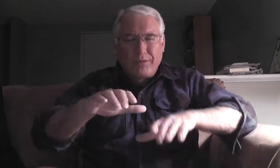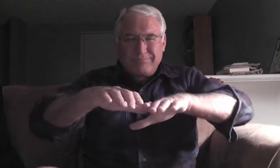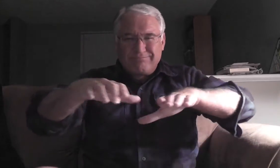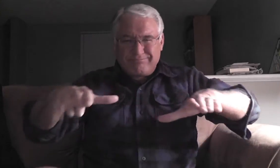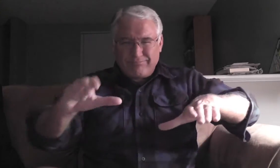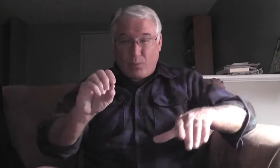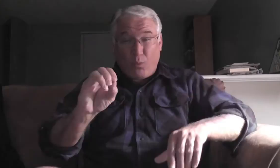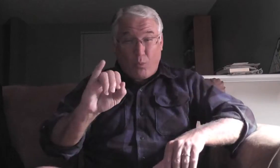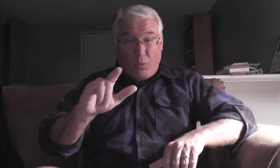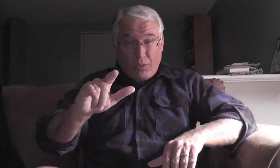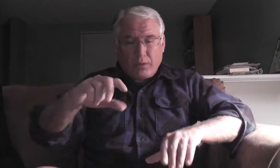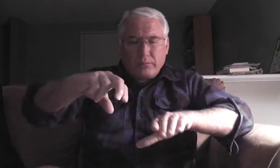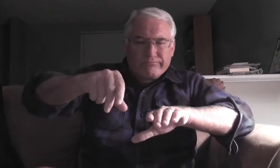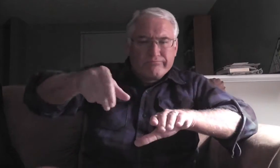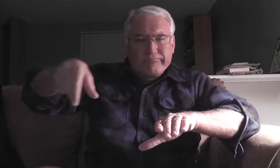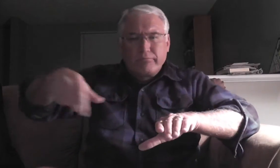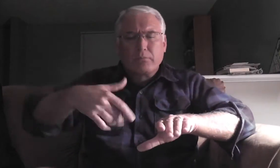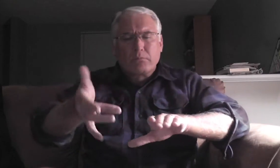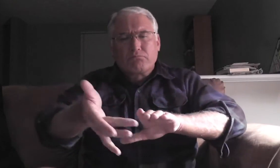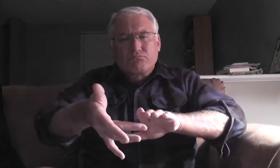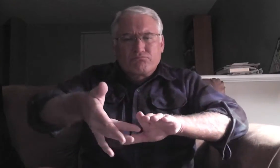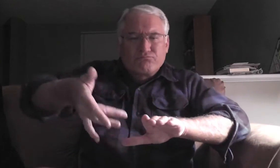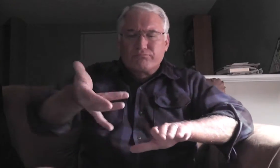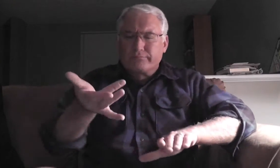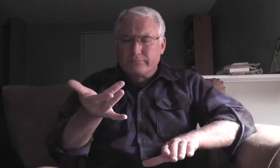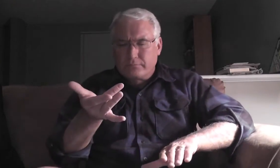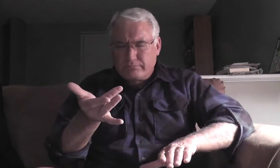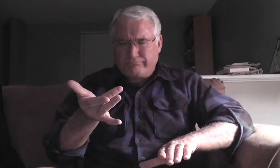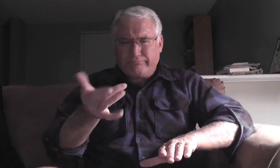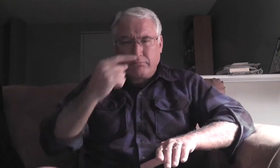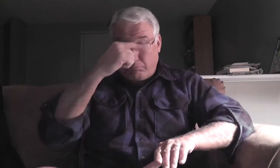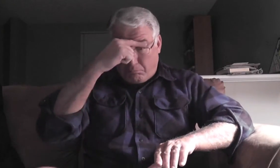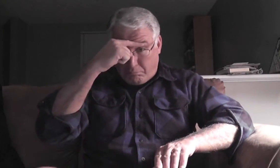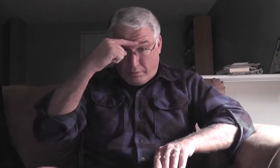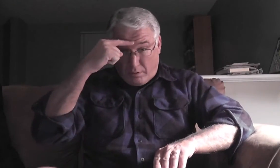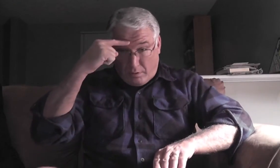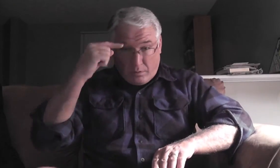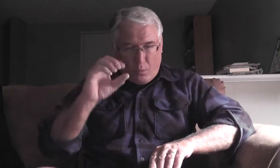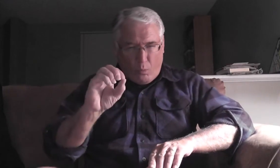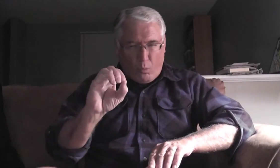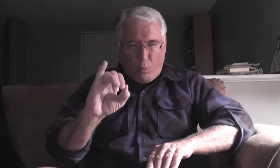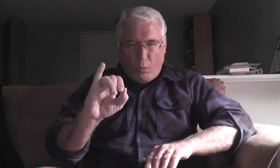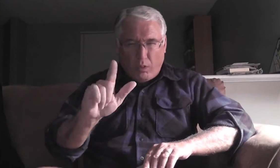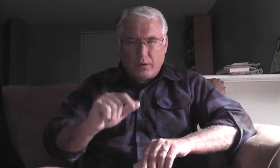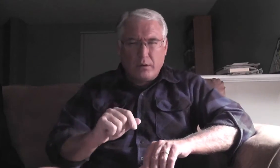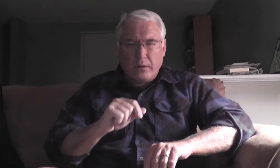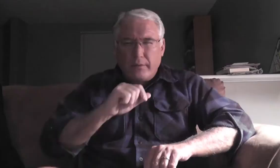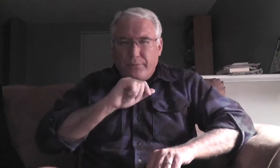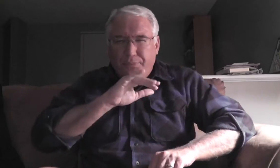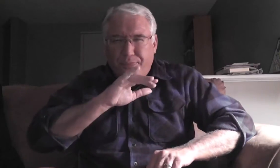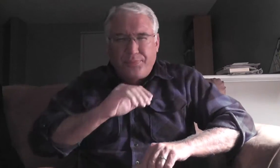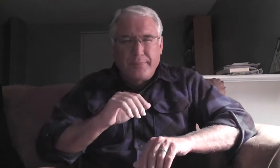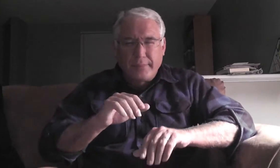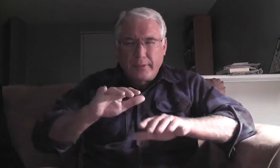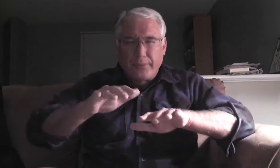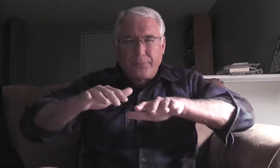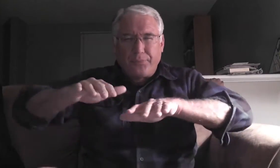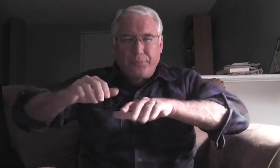And we looked inside where the oil is, unscrewed the top, looked in, felt of it. It was black. It was